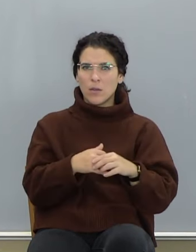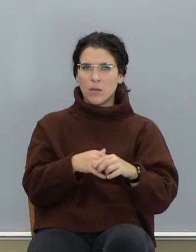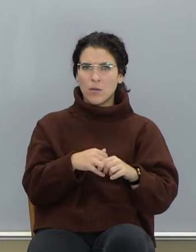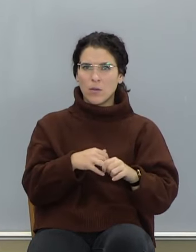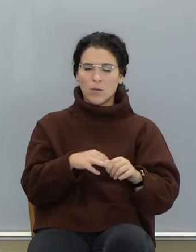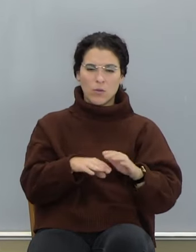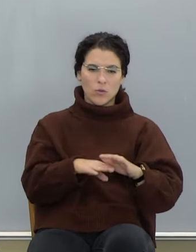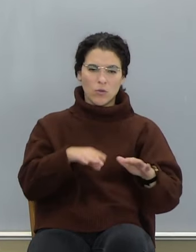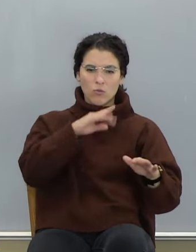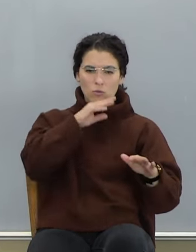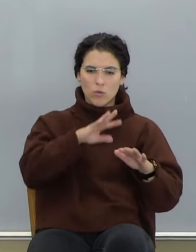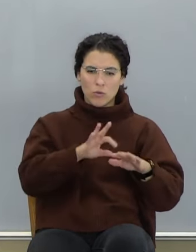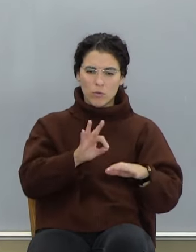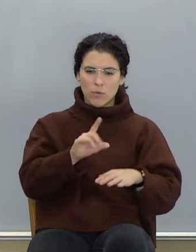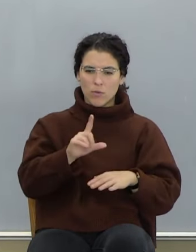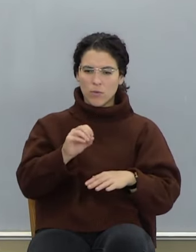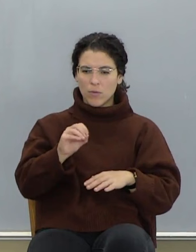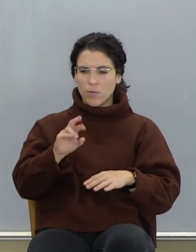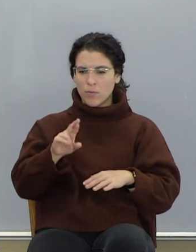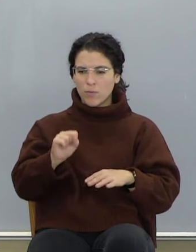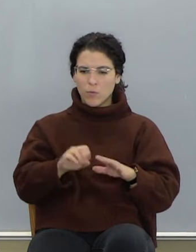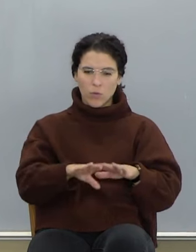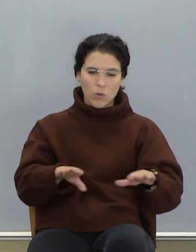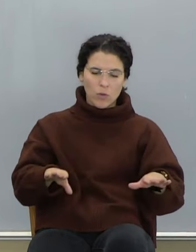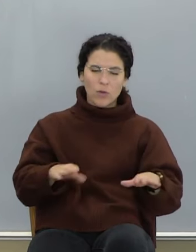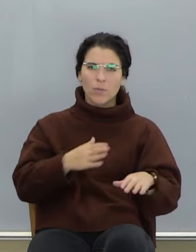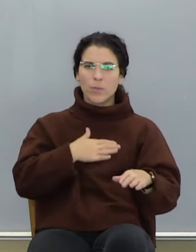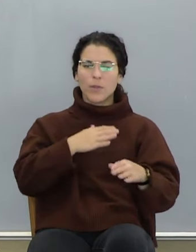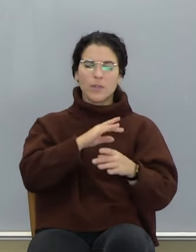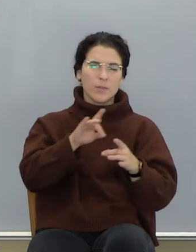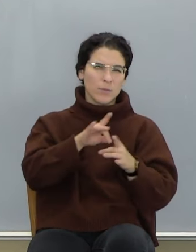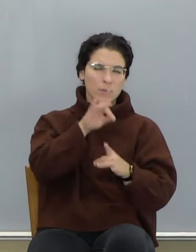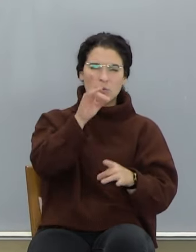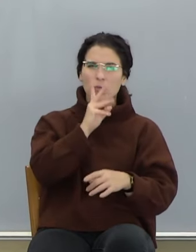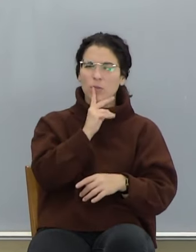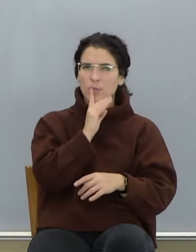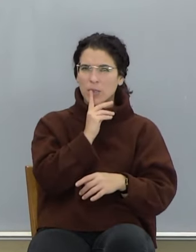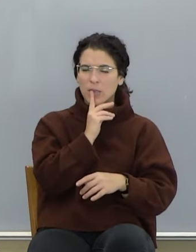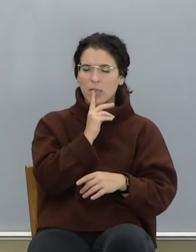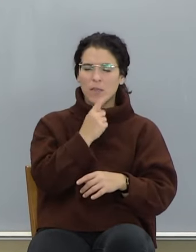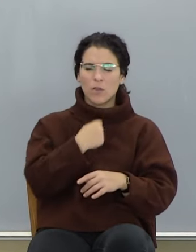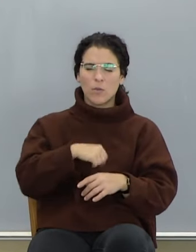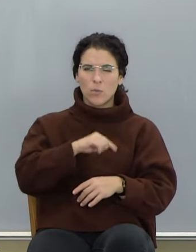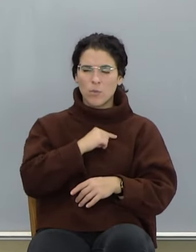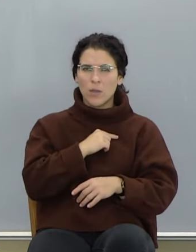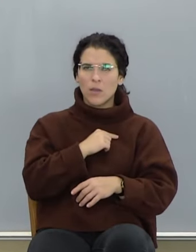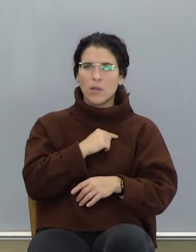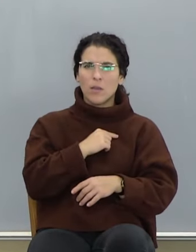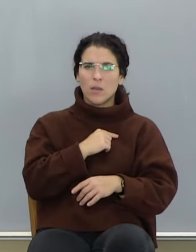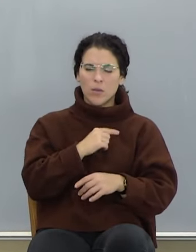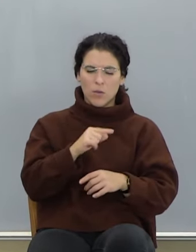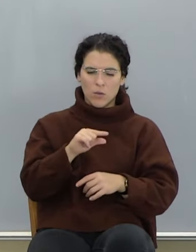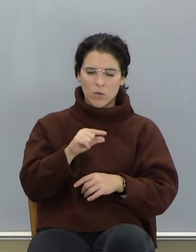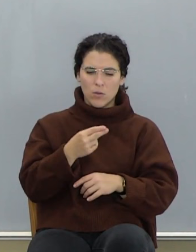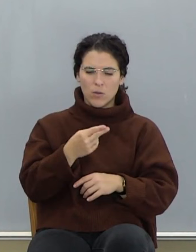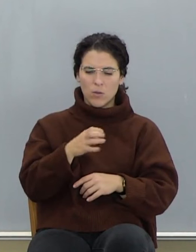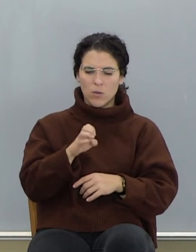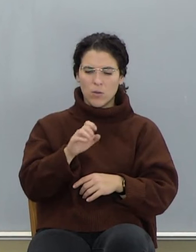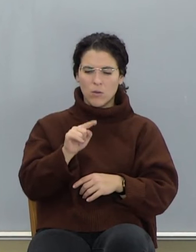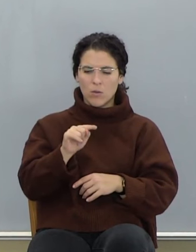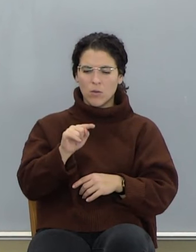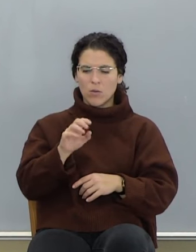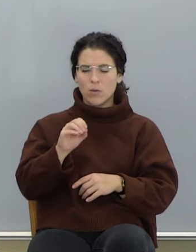Dirt floors. And anyway, so what I'm getting at is, but you know, spiritually speaking, we are in the ghettos.